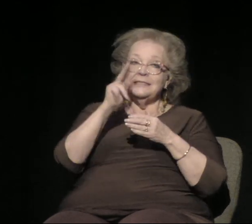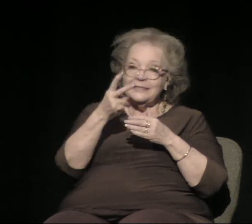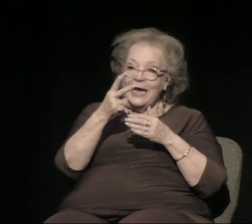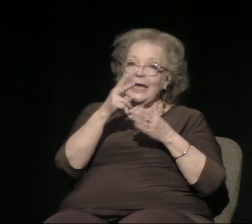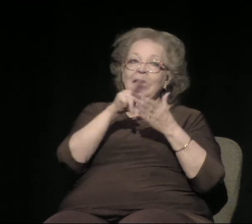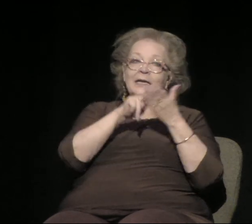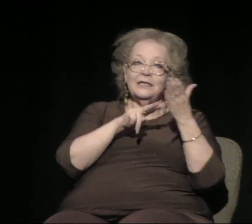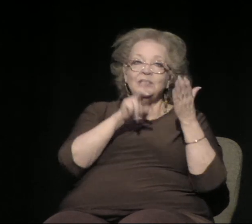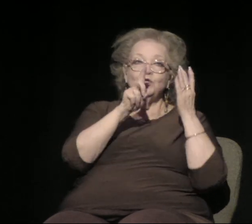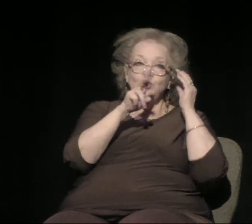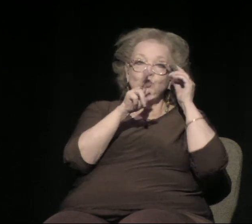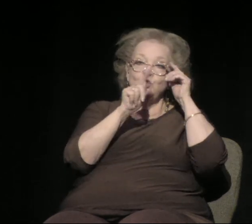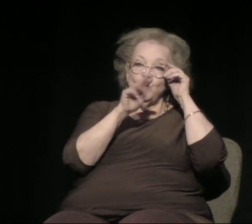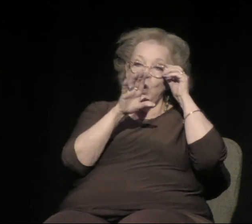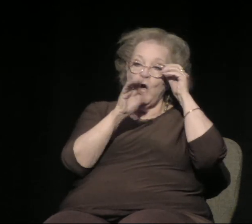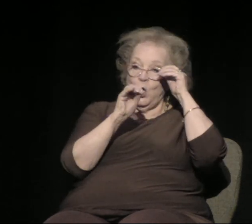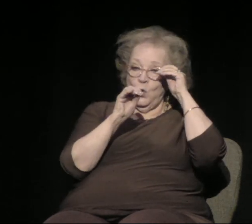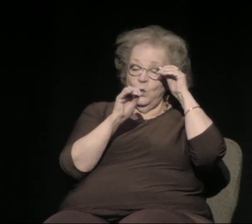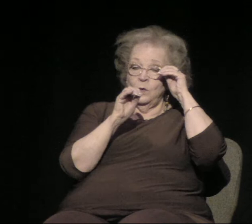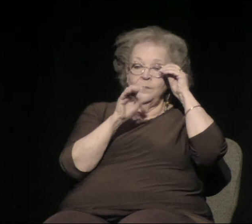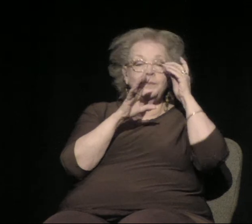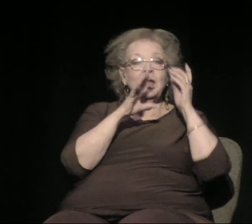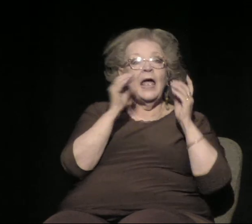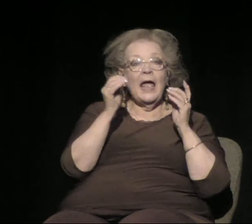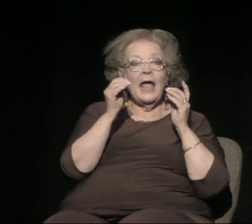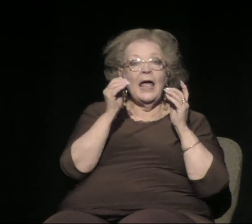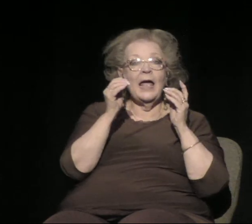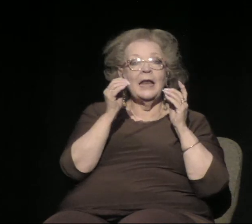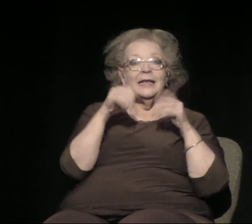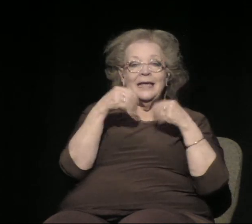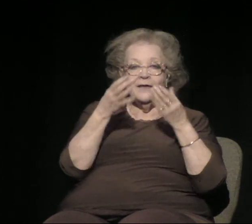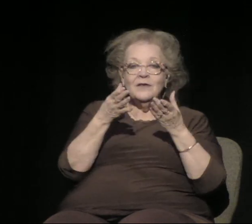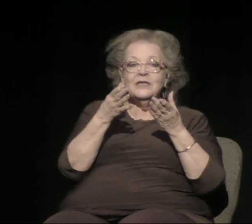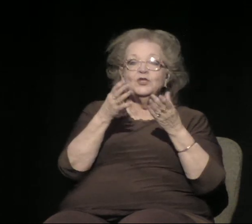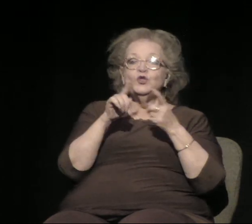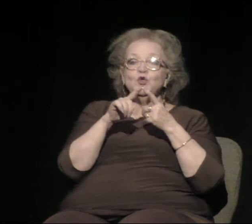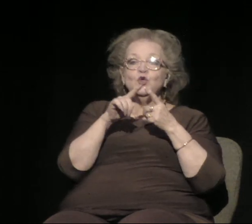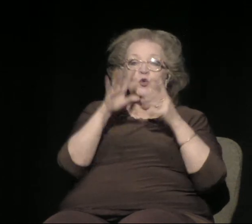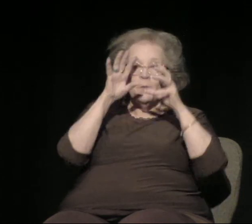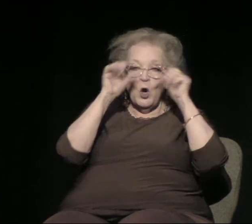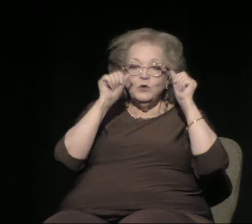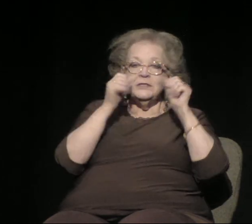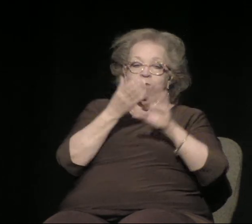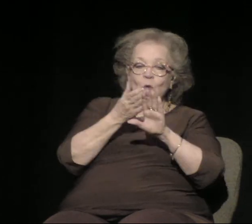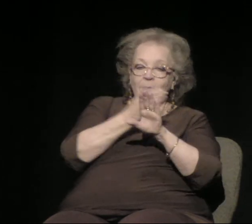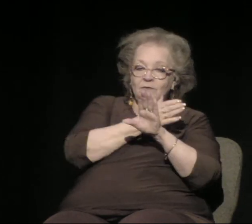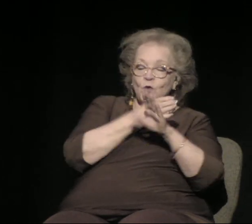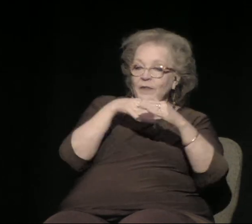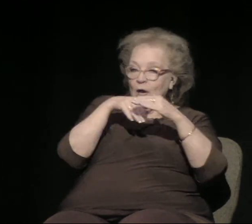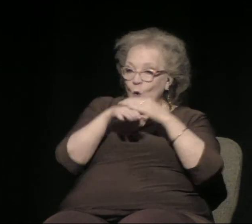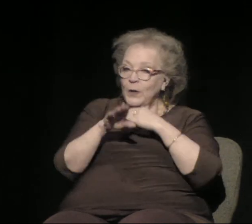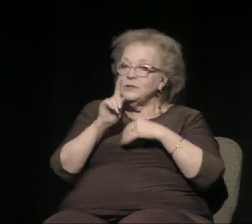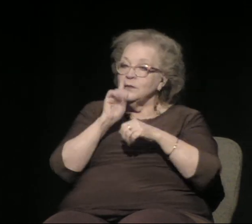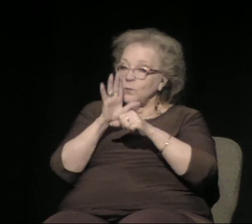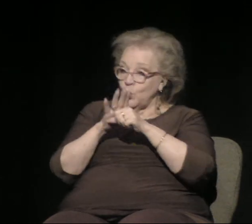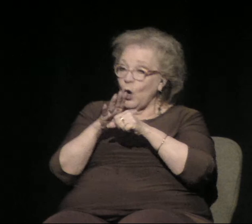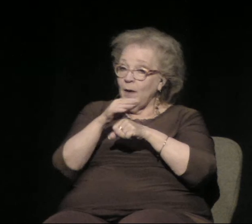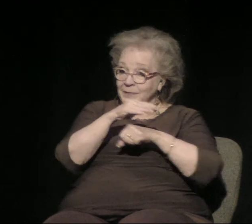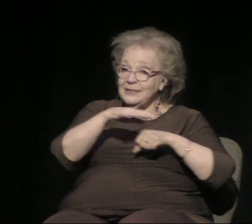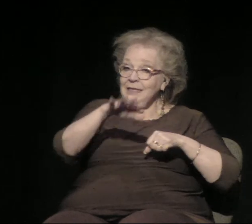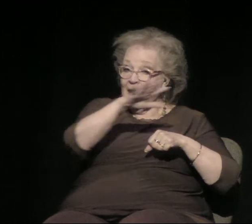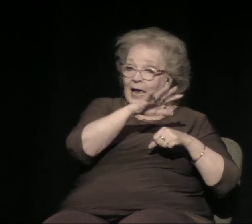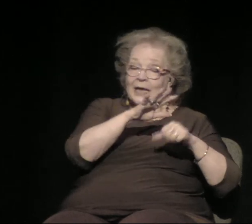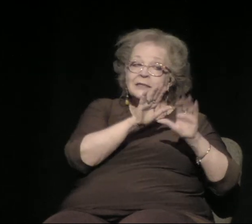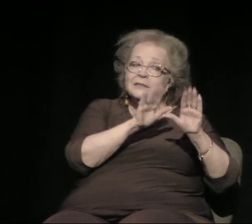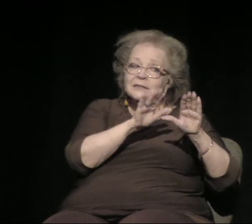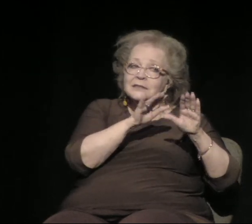So Deutero is the second reading. And it's given by Moses to the people just before they enter the promised land. So Moses, right before they went into the promised land,